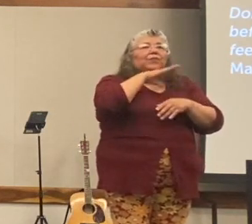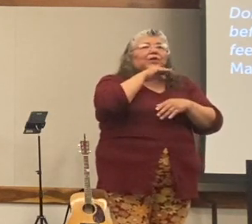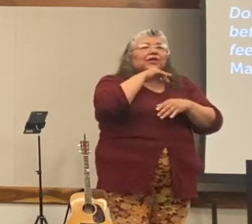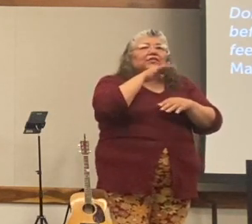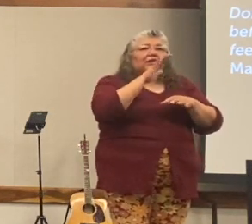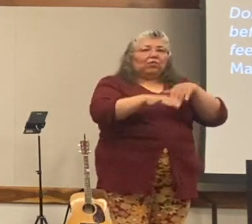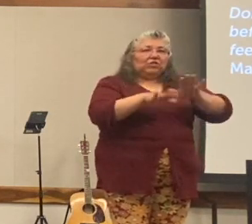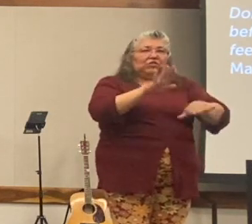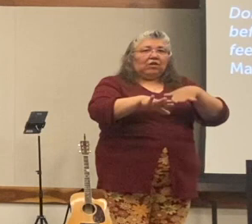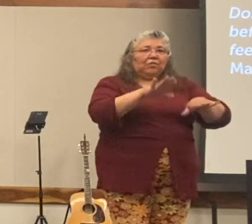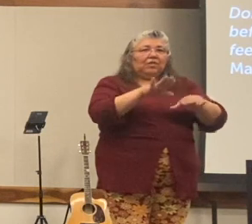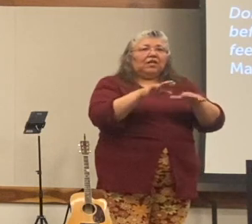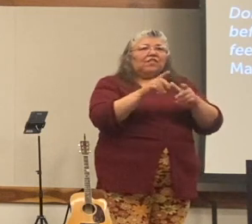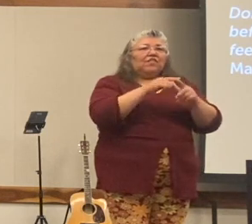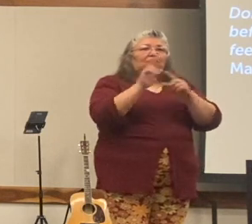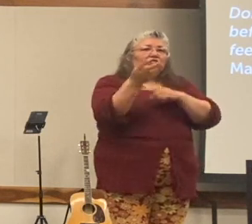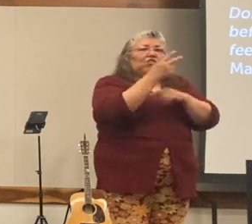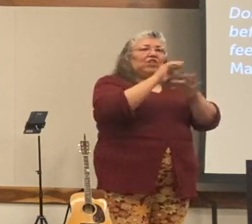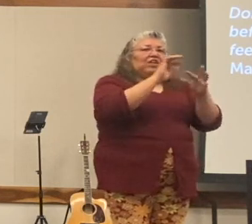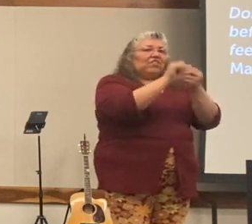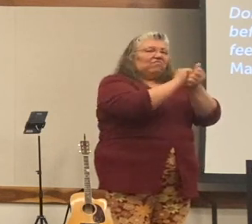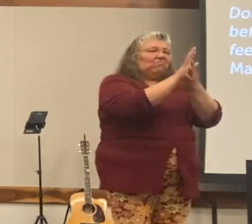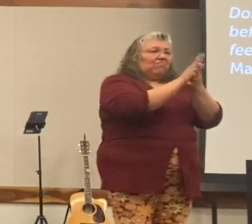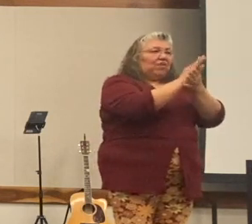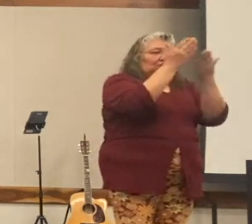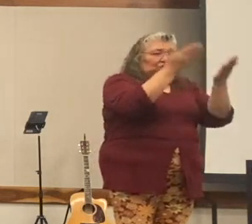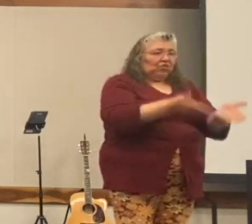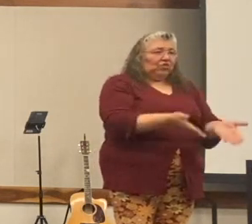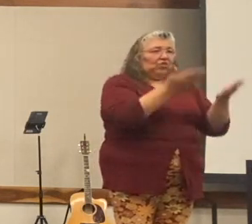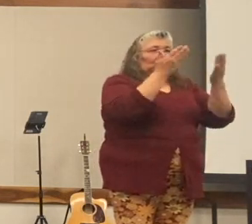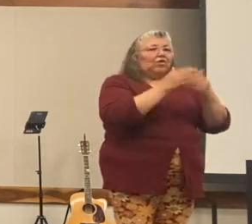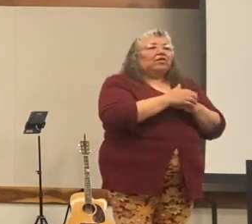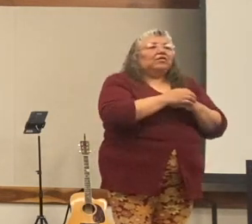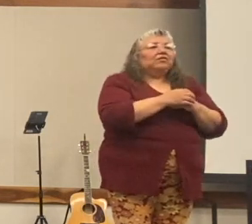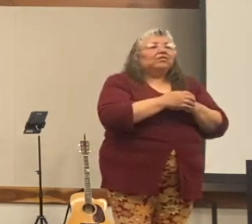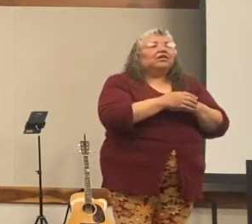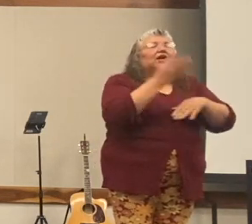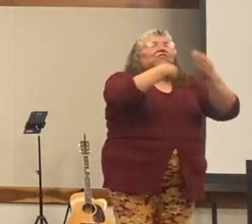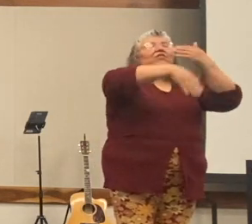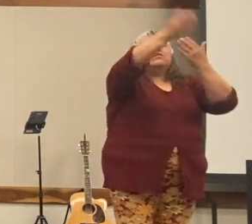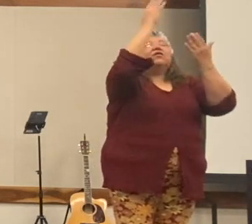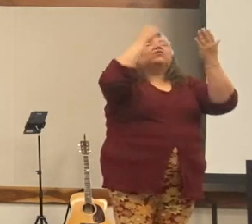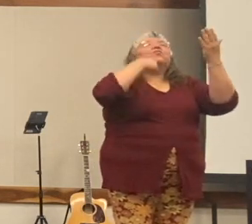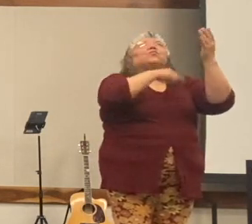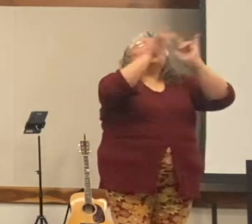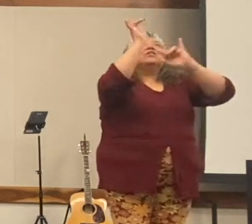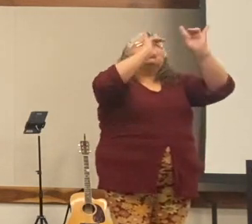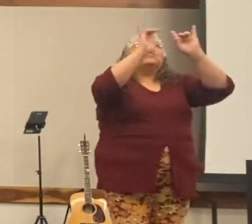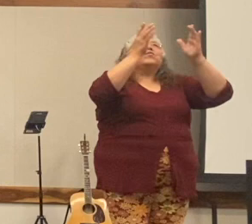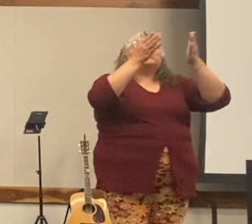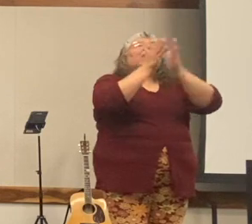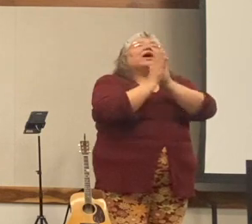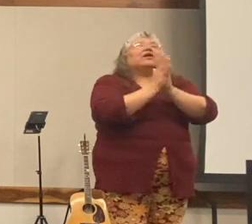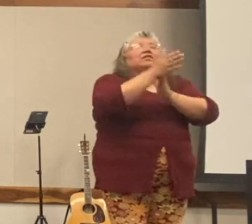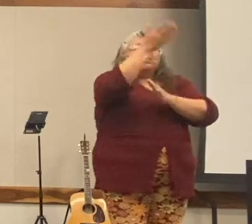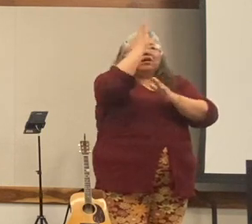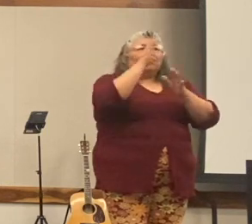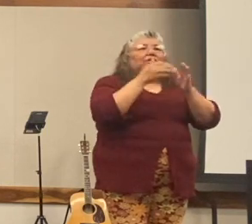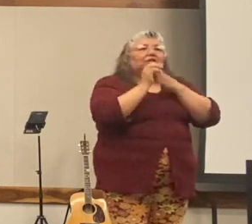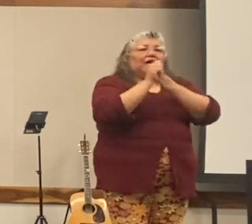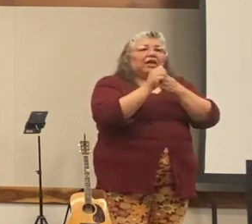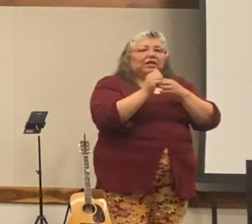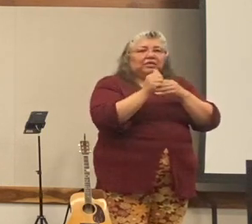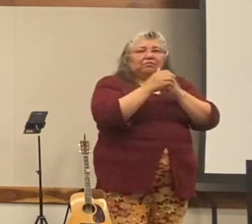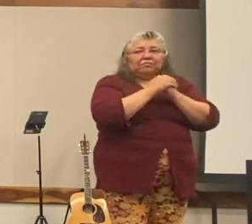turn and tear you to pieces. Heavenly Father, we sure do love you. Father, we ask God that you would guide us and lead